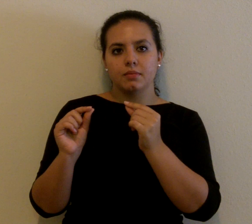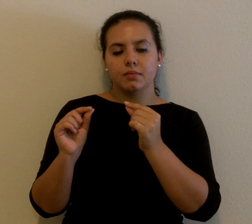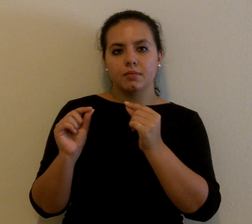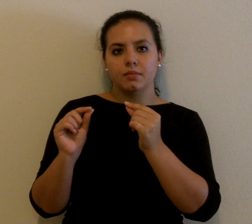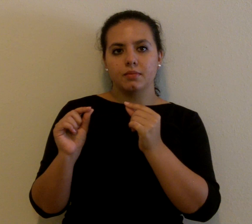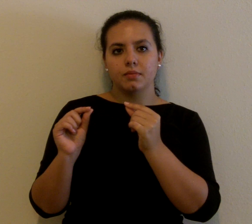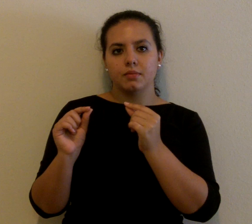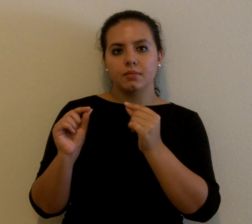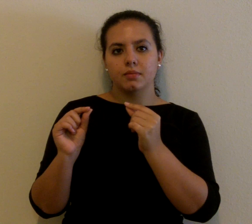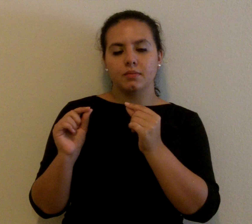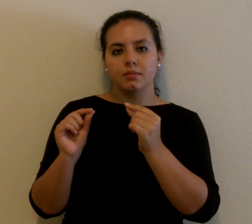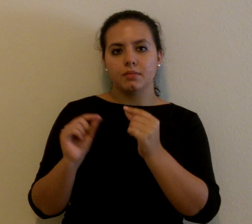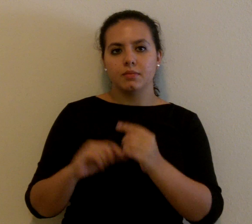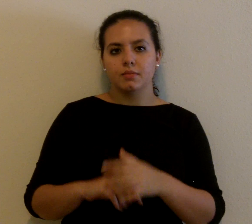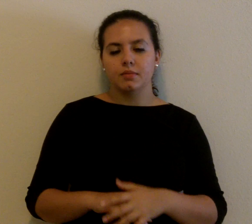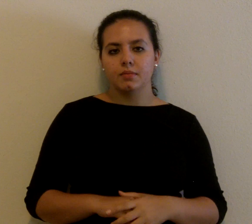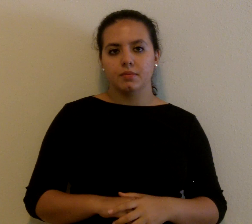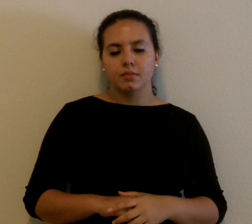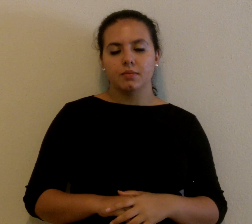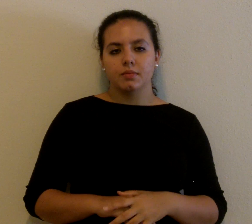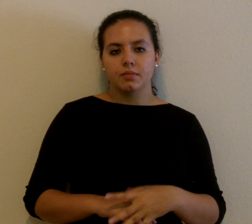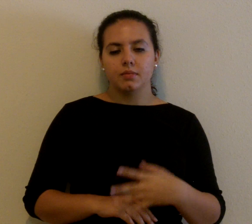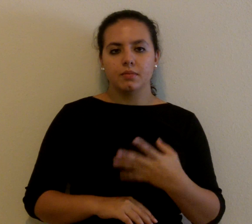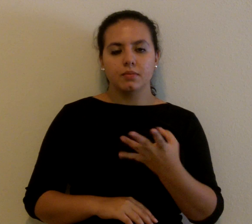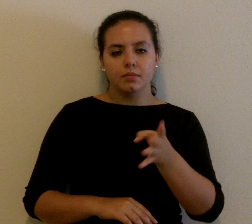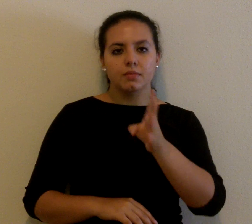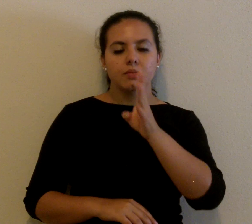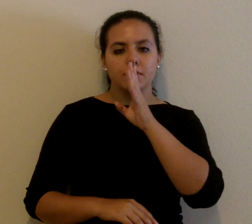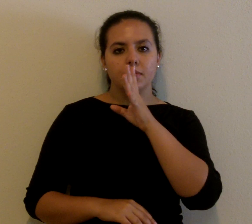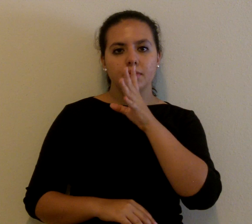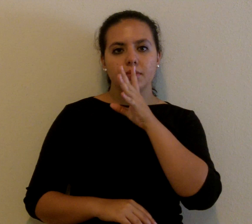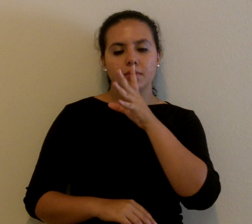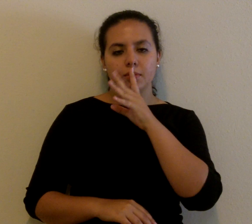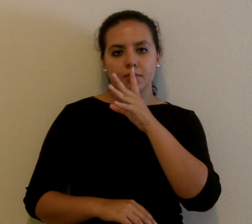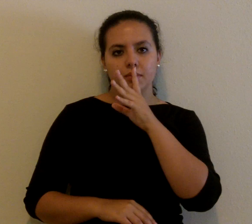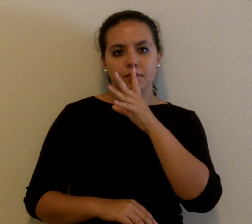There are many, but the one that most people do is talking.